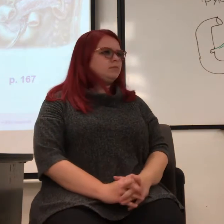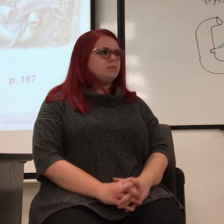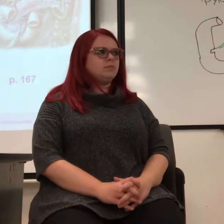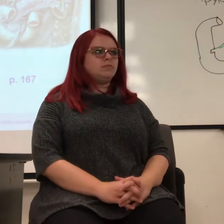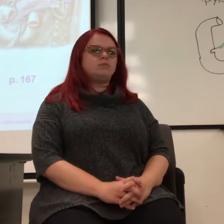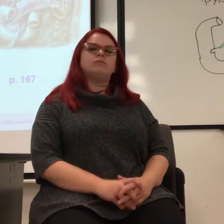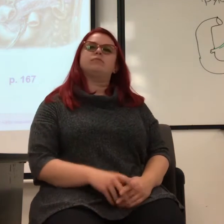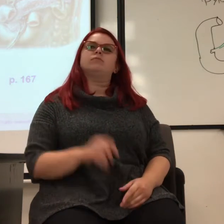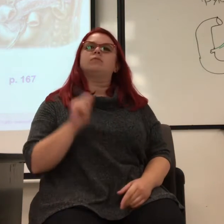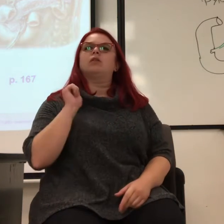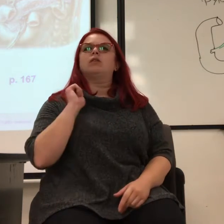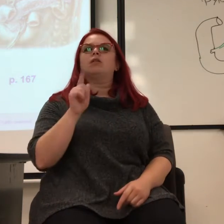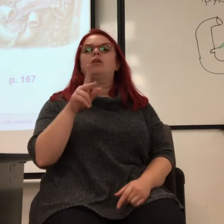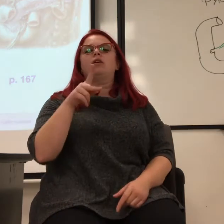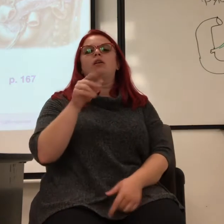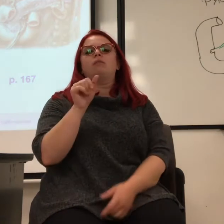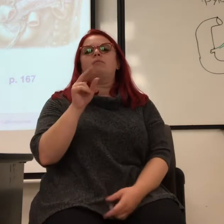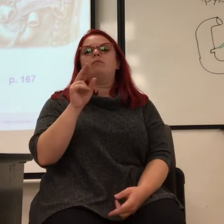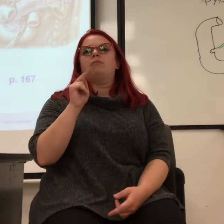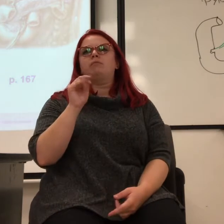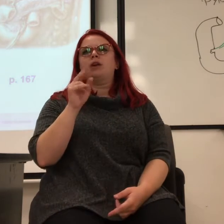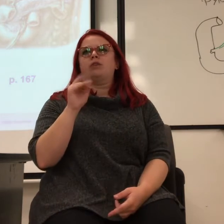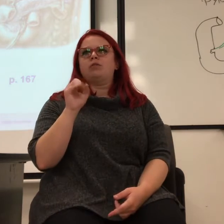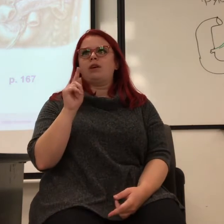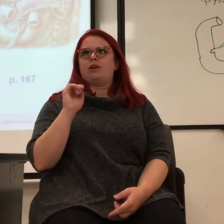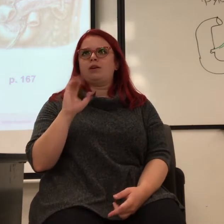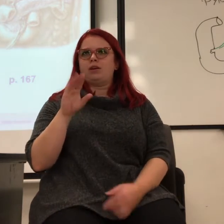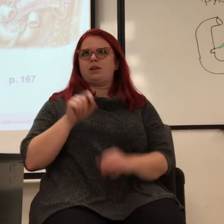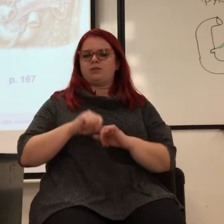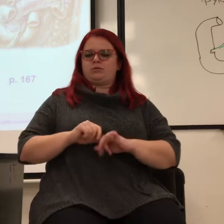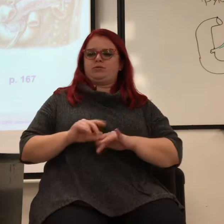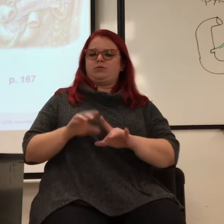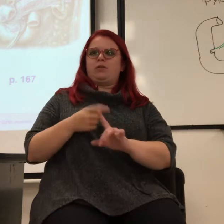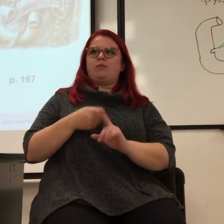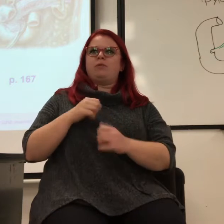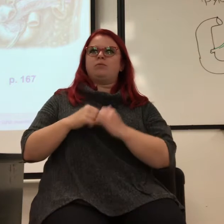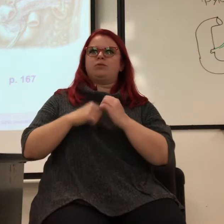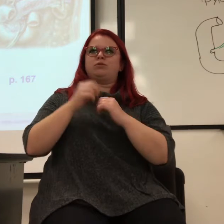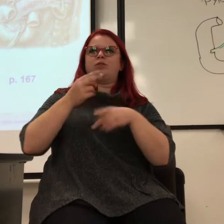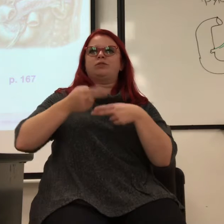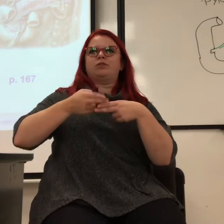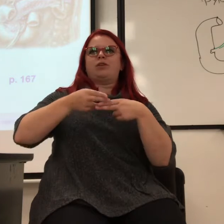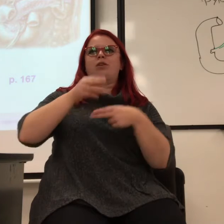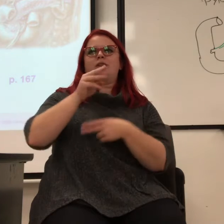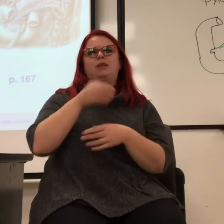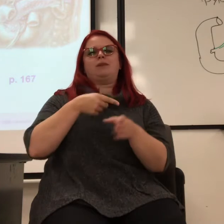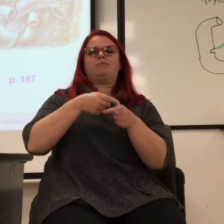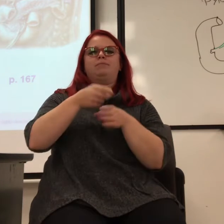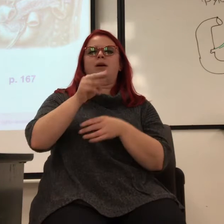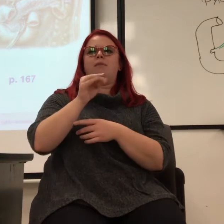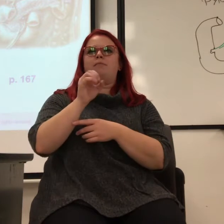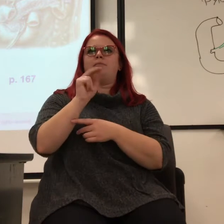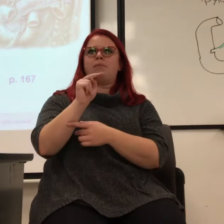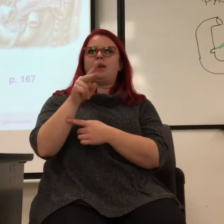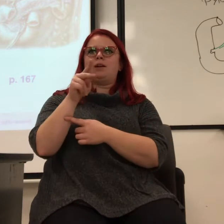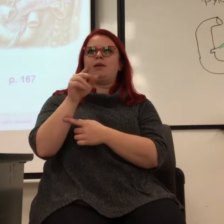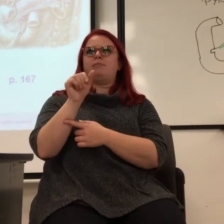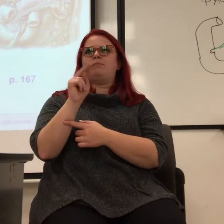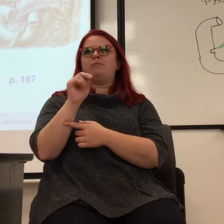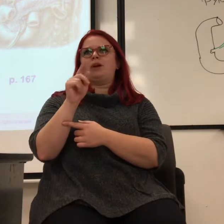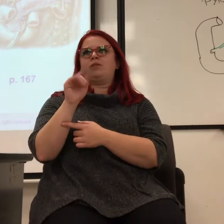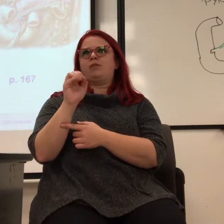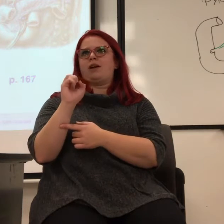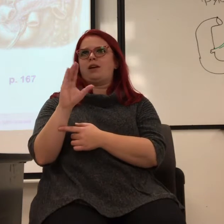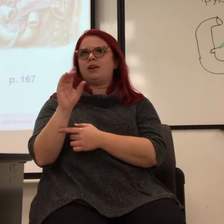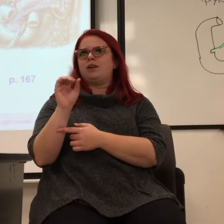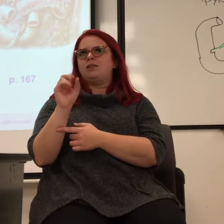And all the pancreatic secretions from a structure called main pancreatic duct. There's also an accessory pancreatic duct. You don't have to know